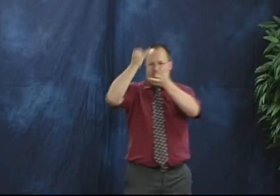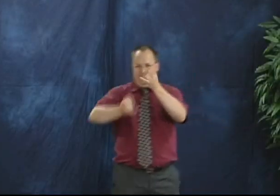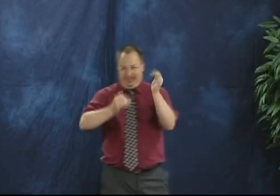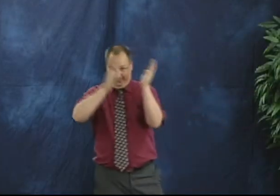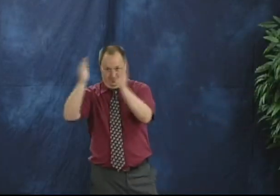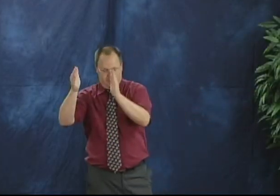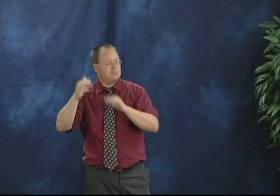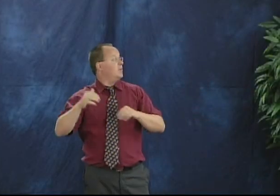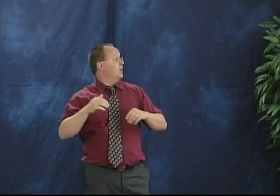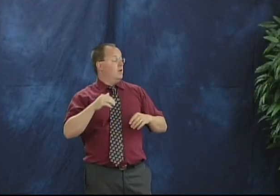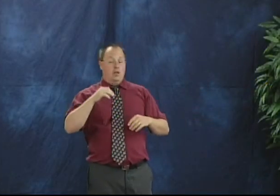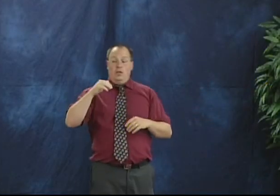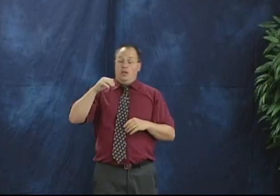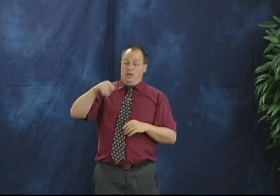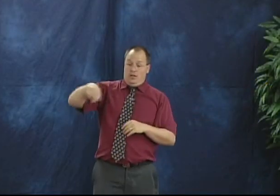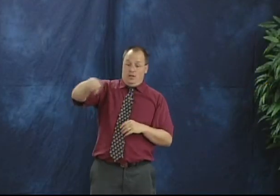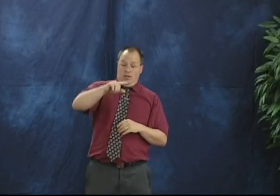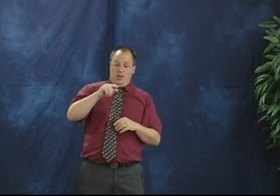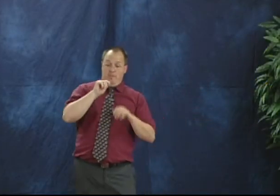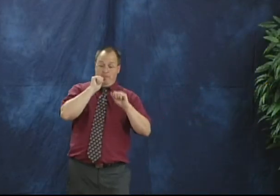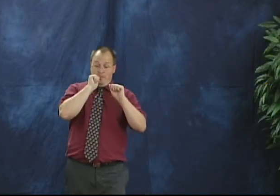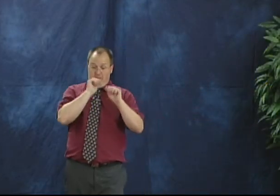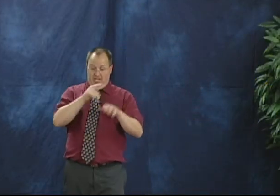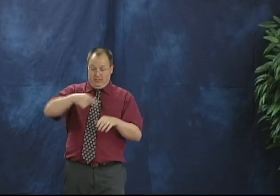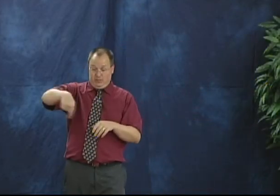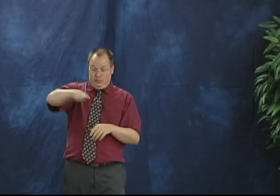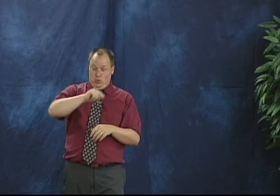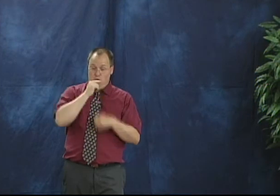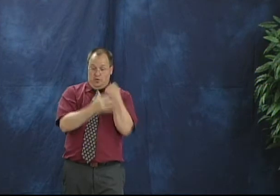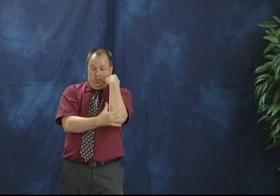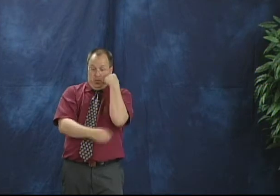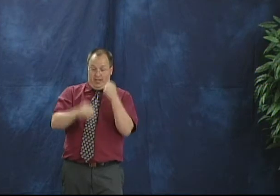And I ask, do you have this poverty of spirit?